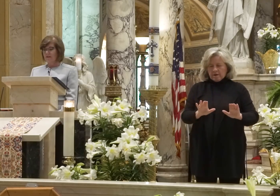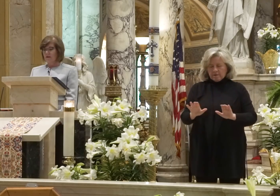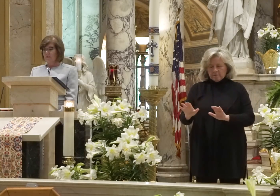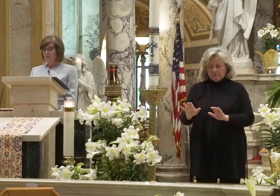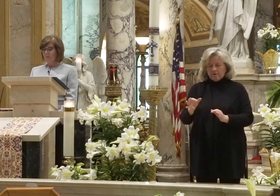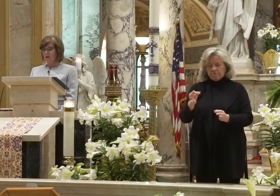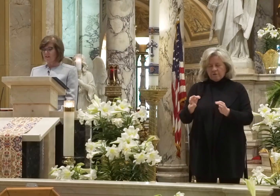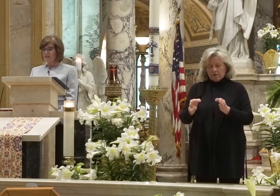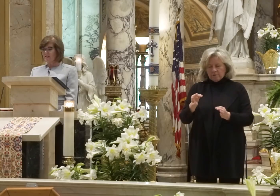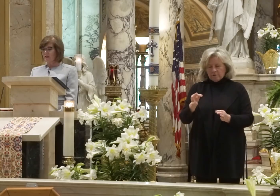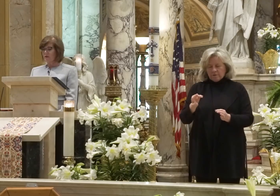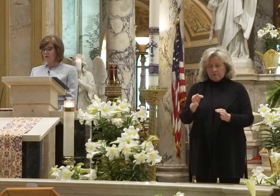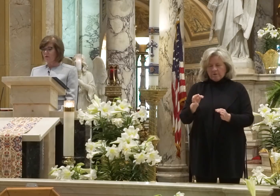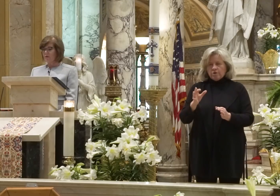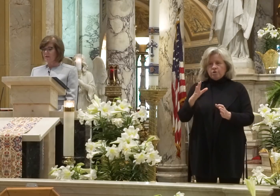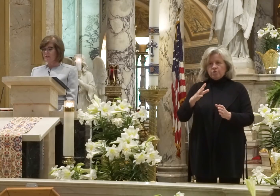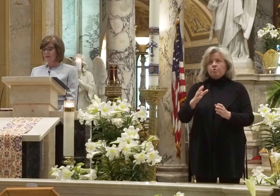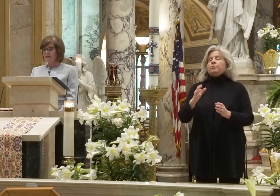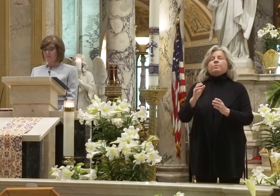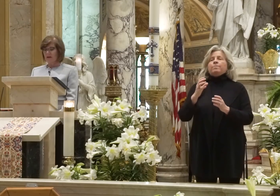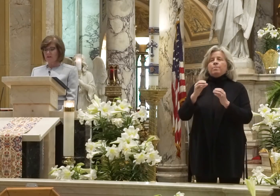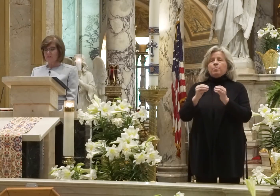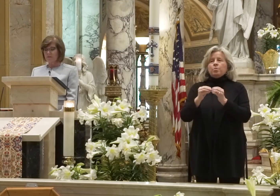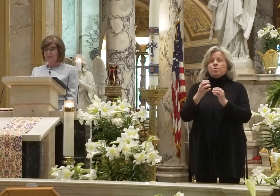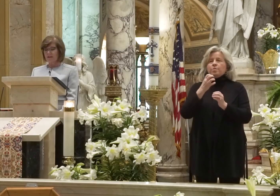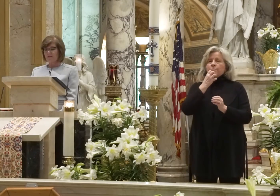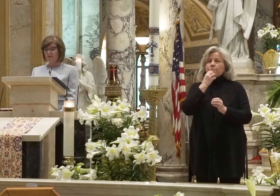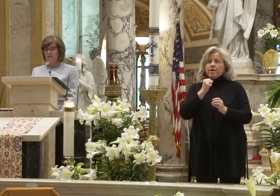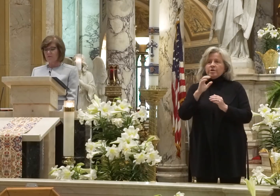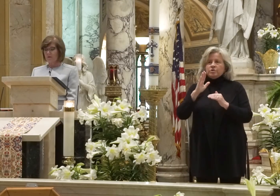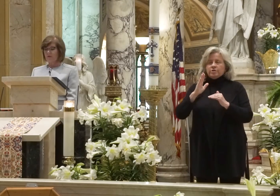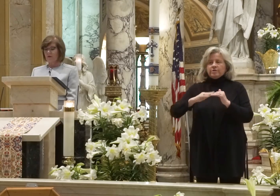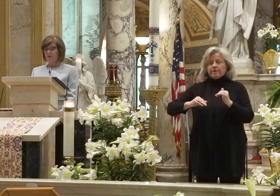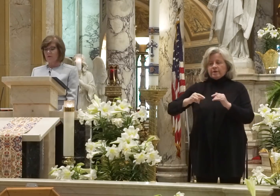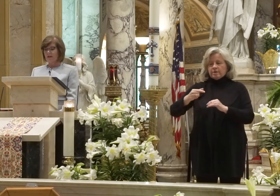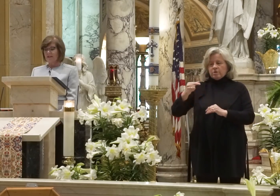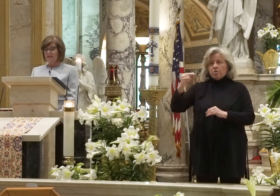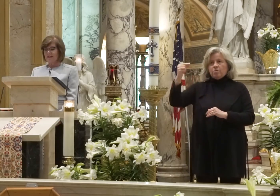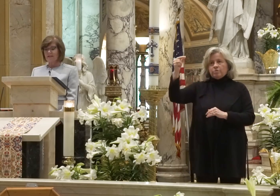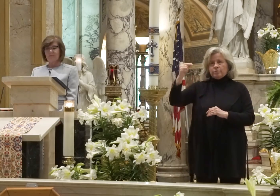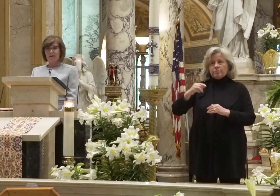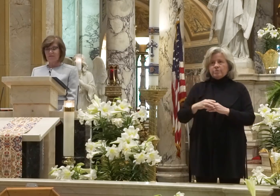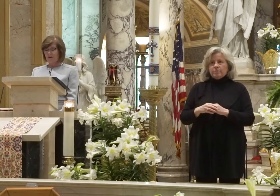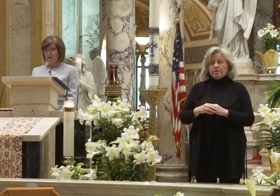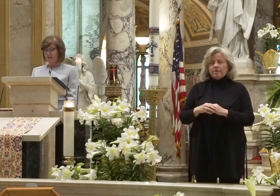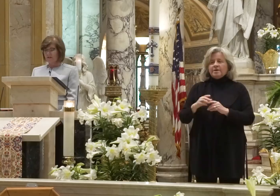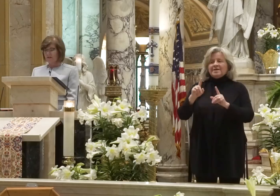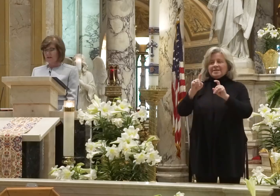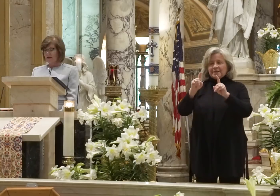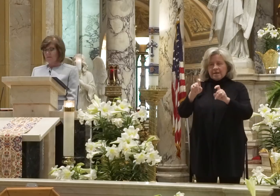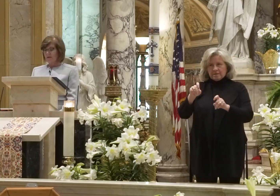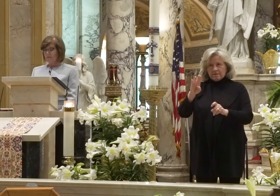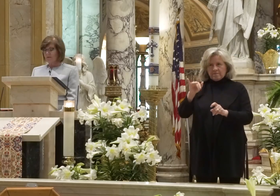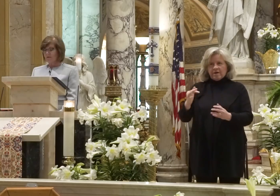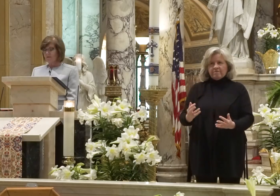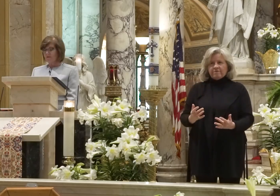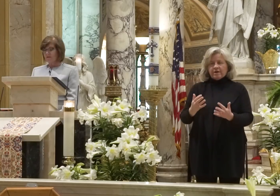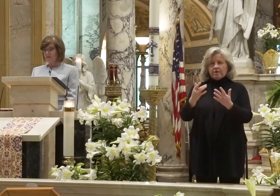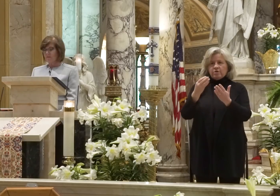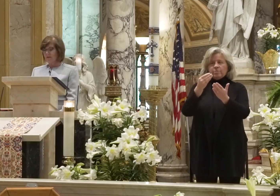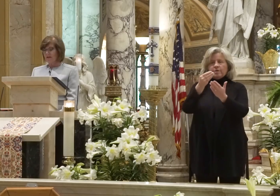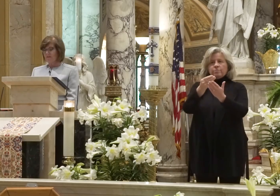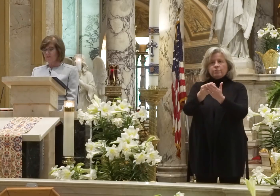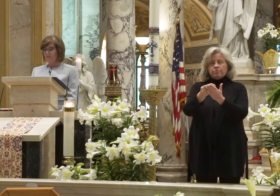faith, more precious than gold that is perishable even though tested by fire, may